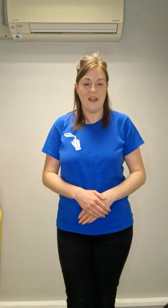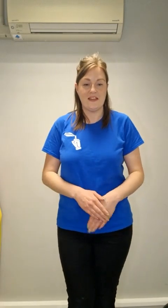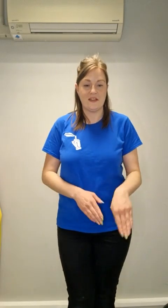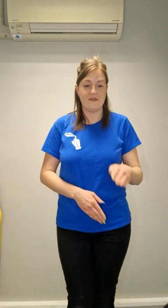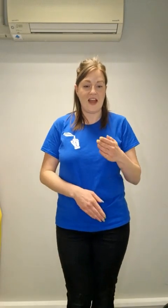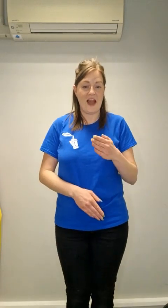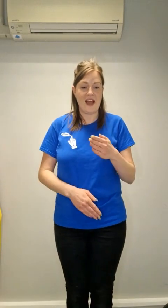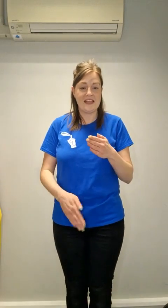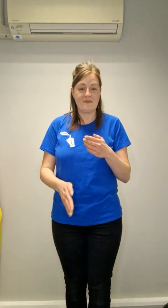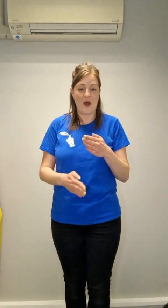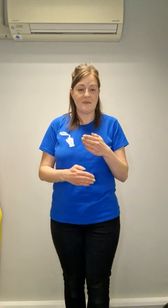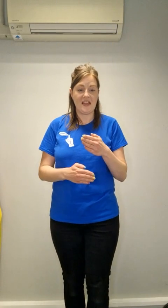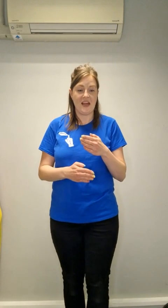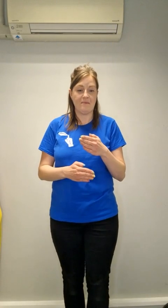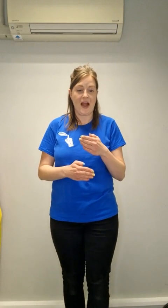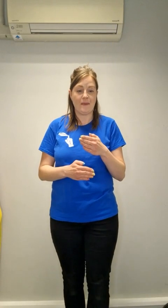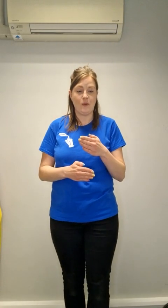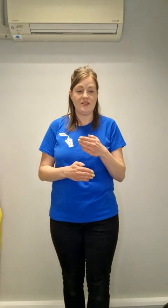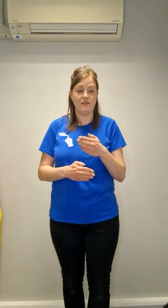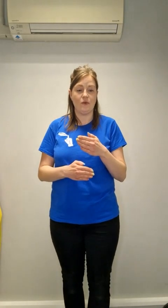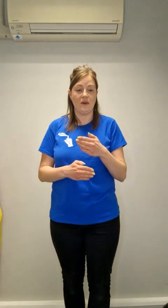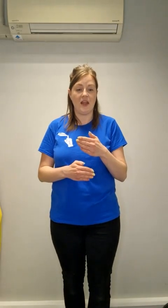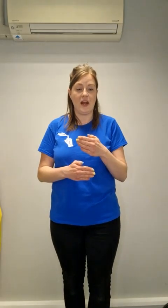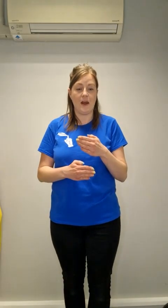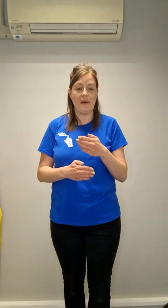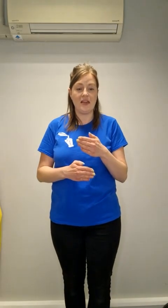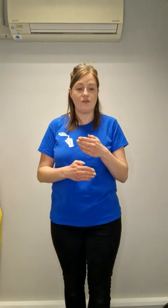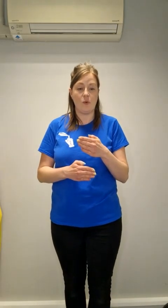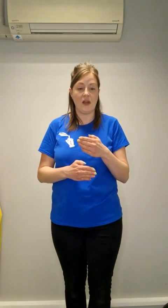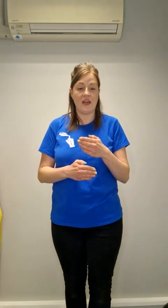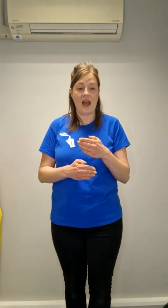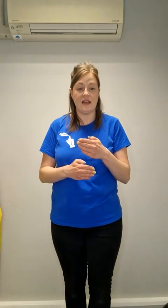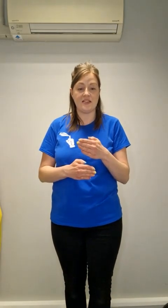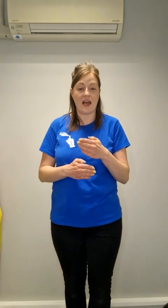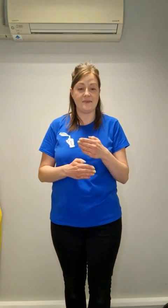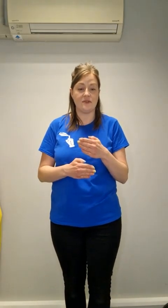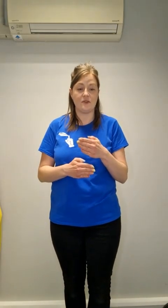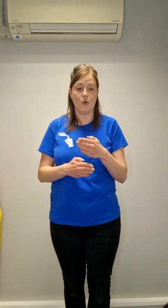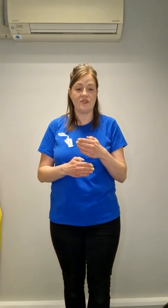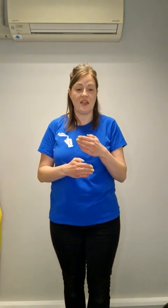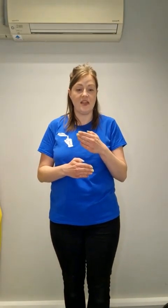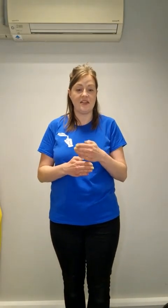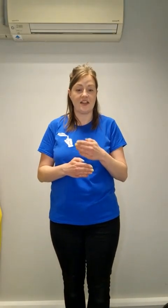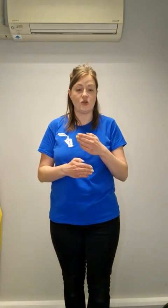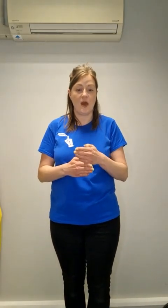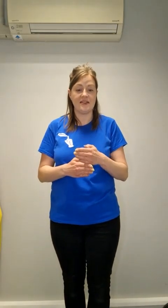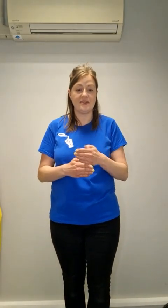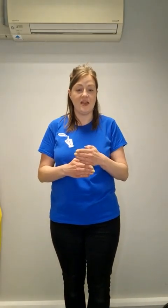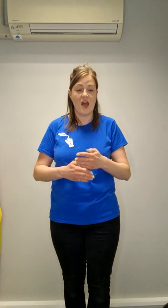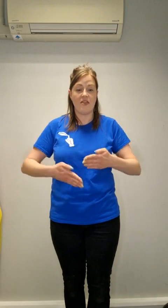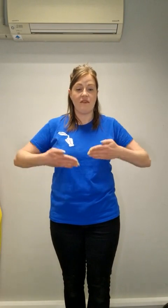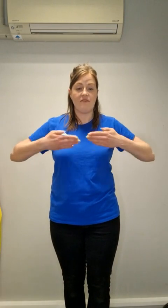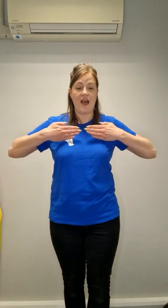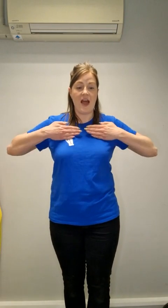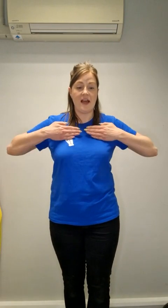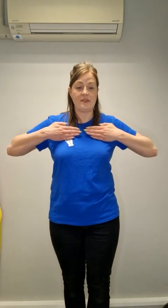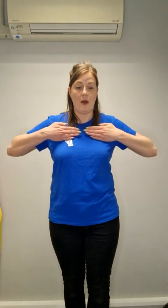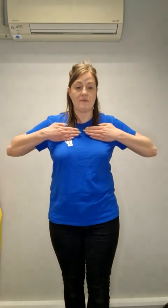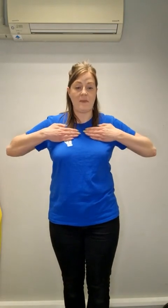So flat hands, palms in, back, pointing forward in. Blade of working hand taps on supporting index twice. Then flat hands, palms back,